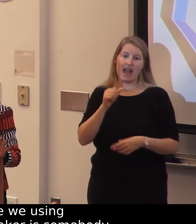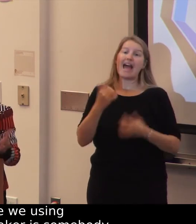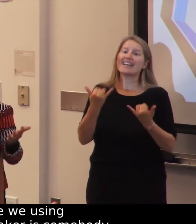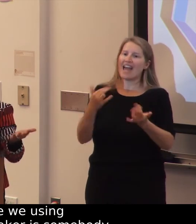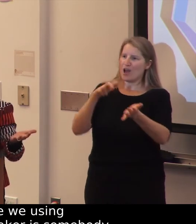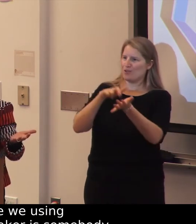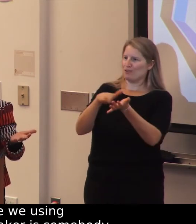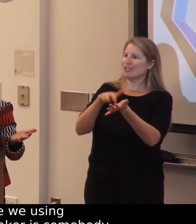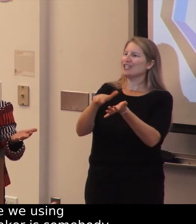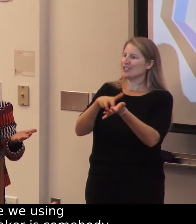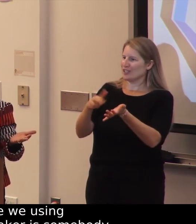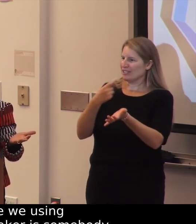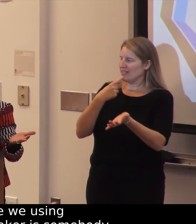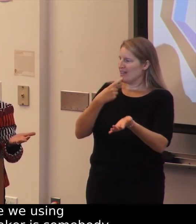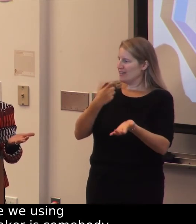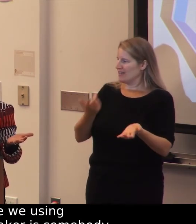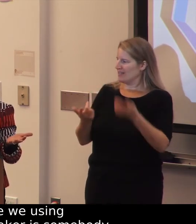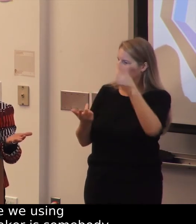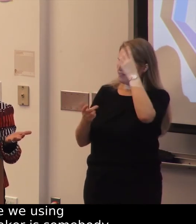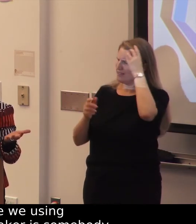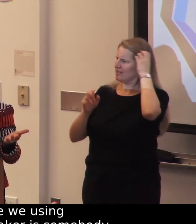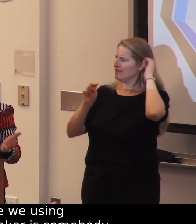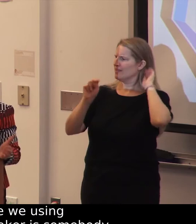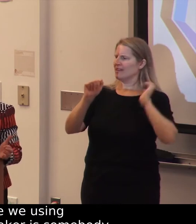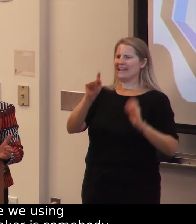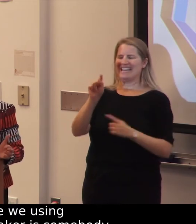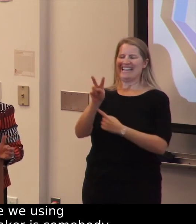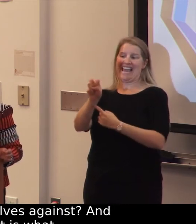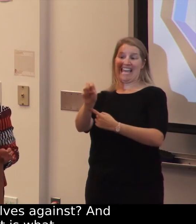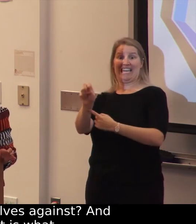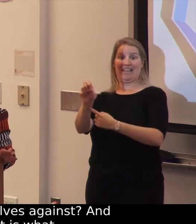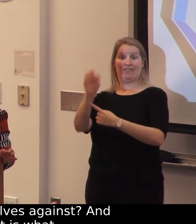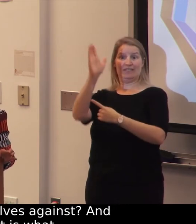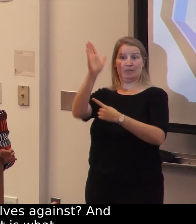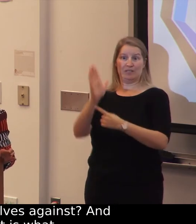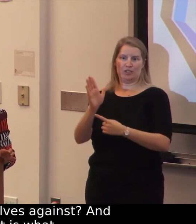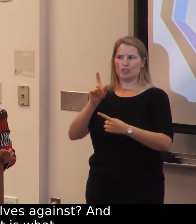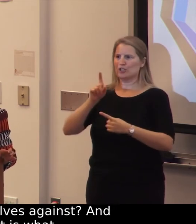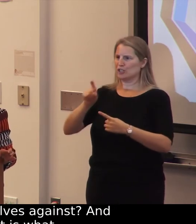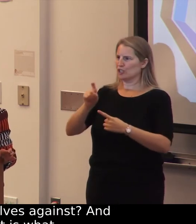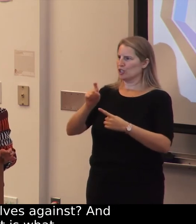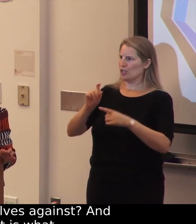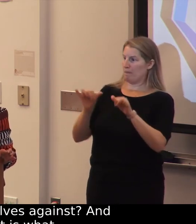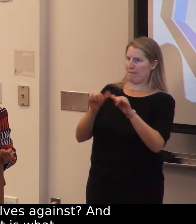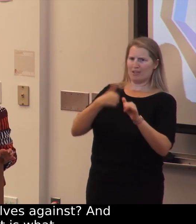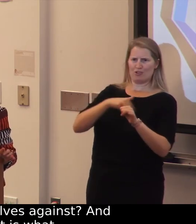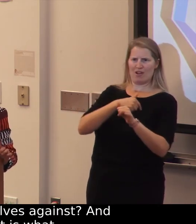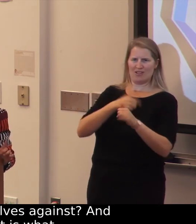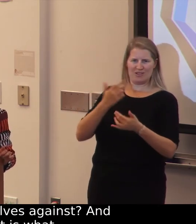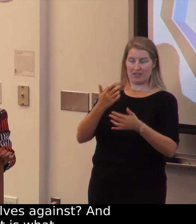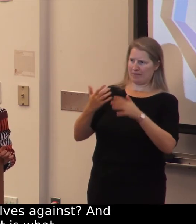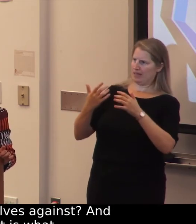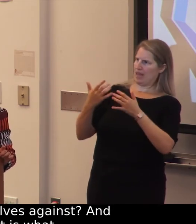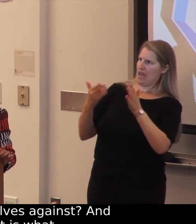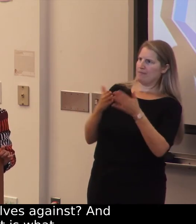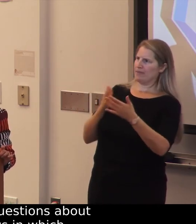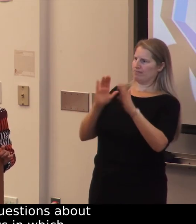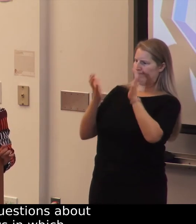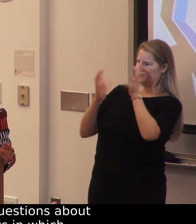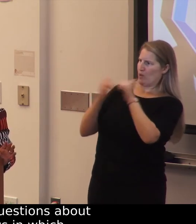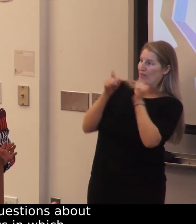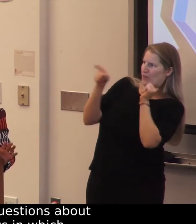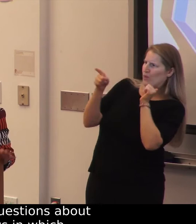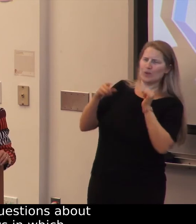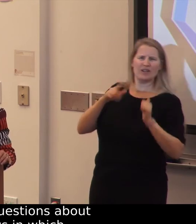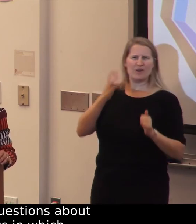native speaker, saying, why were we using the native speaker as somebody to mention or to measure ourselves against? So that's what's happening.